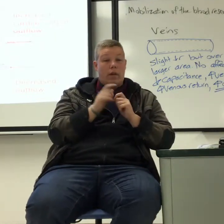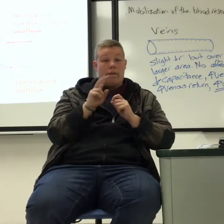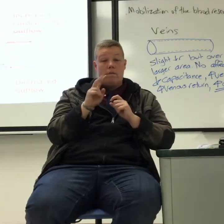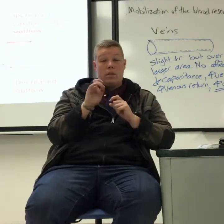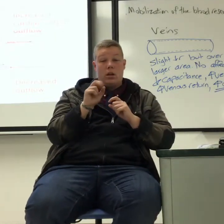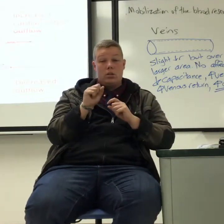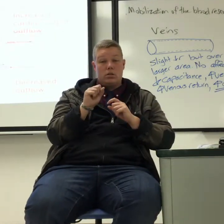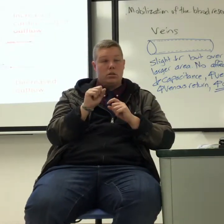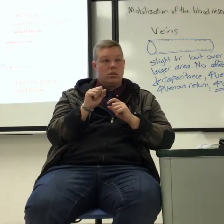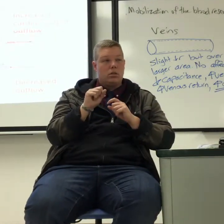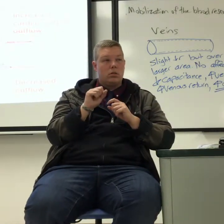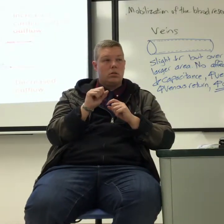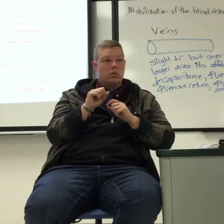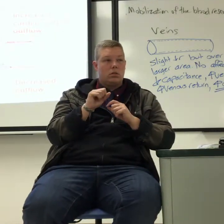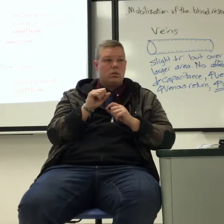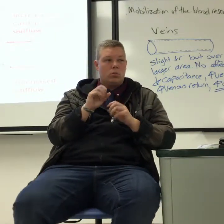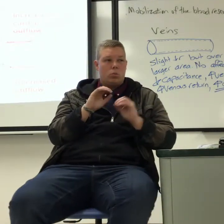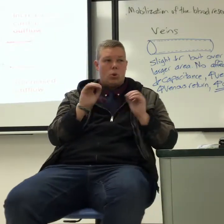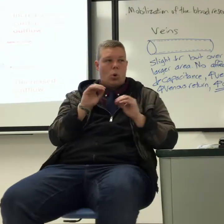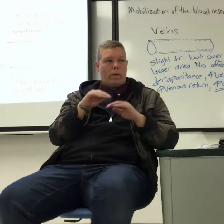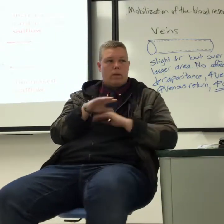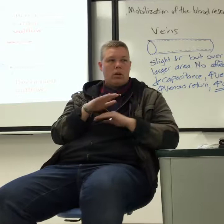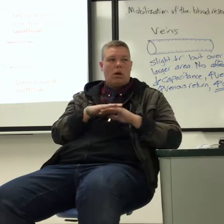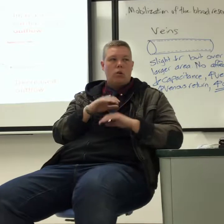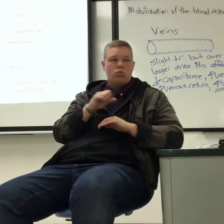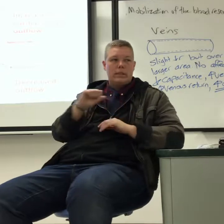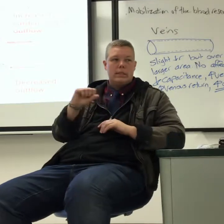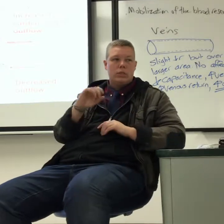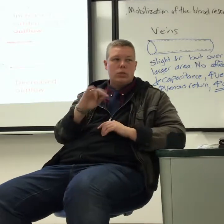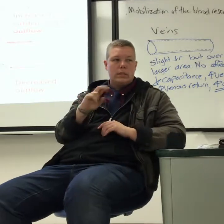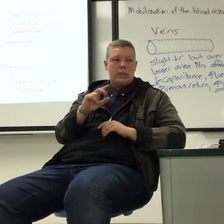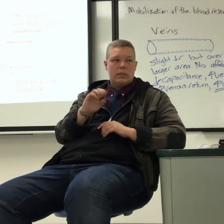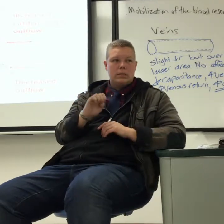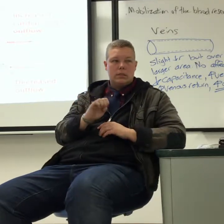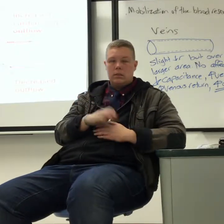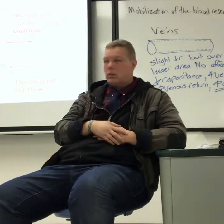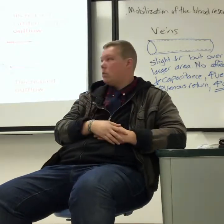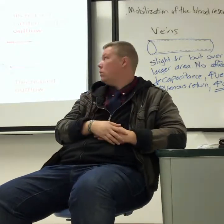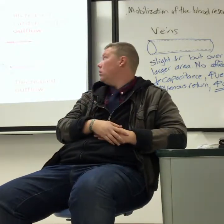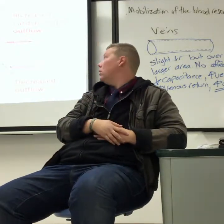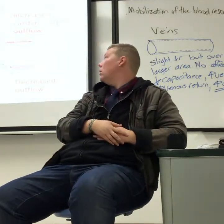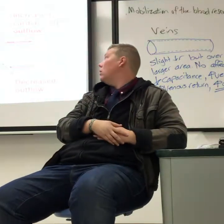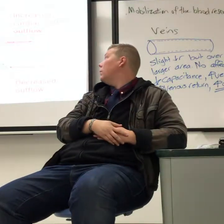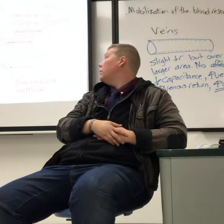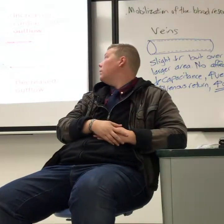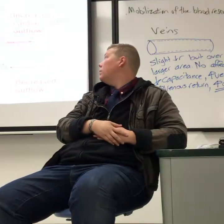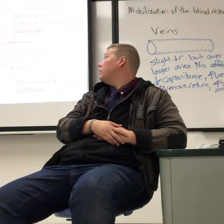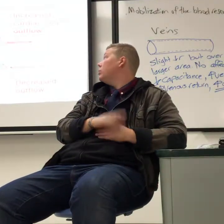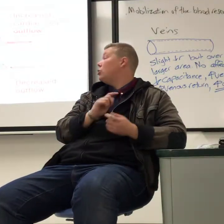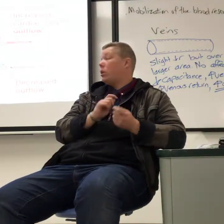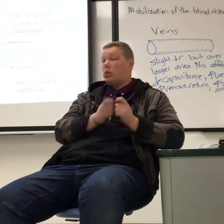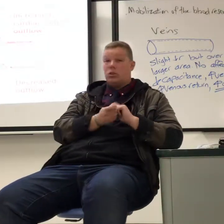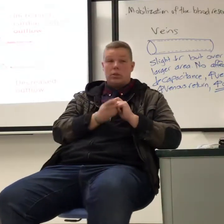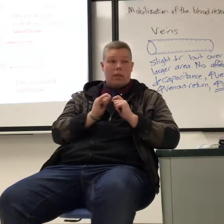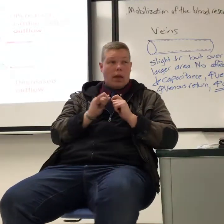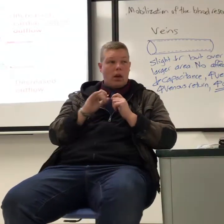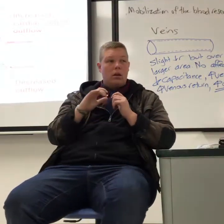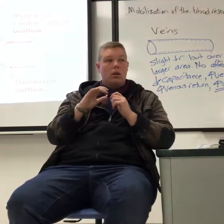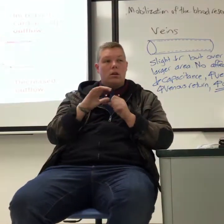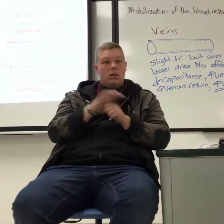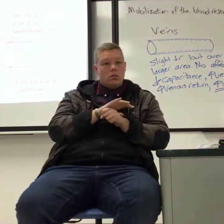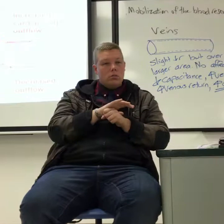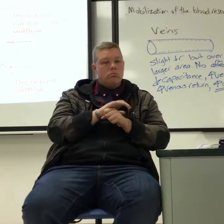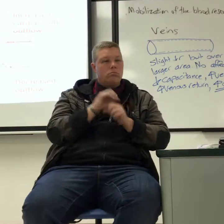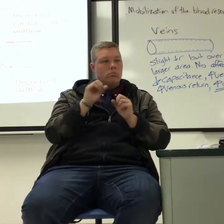no effect on resistance. Okay. Changes in capacitance rather than resistance occur because the